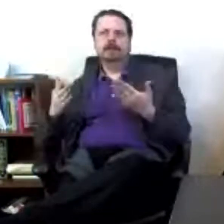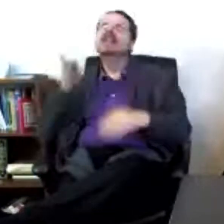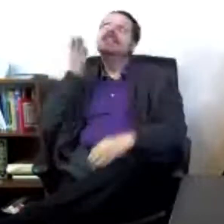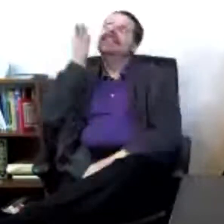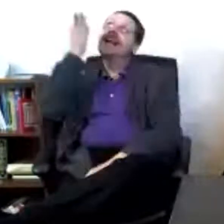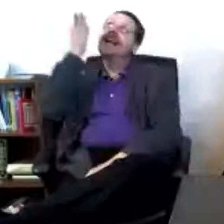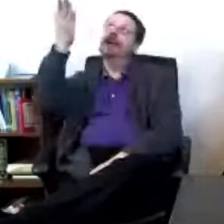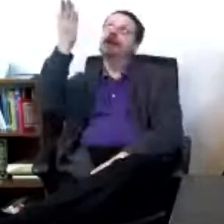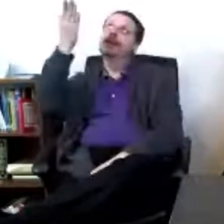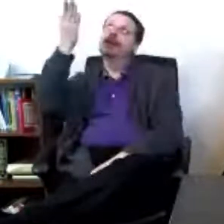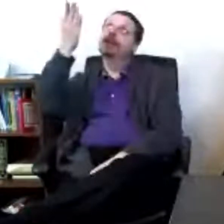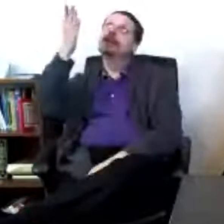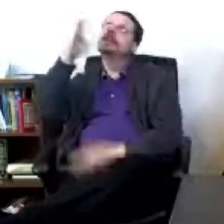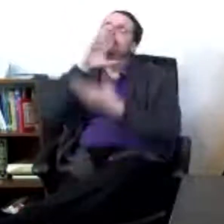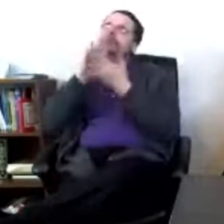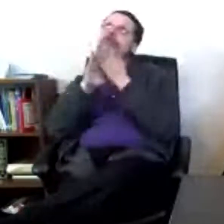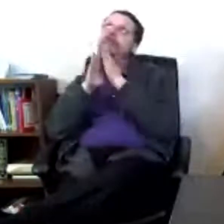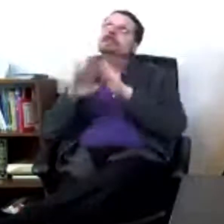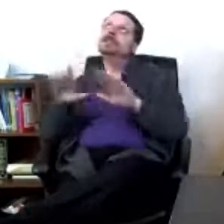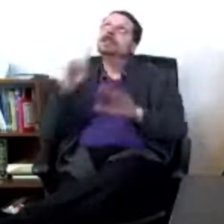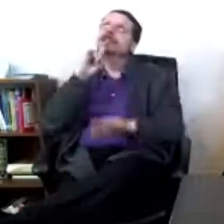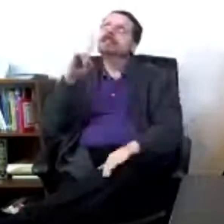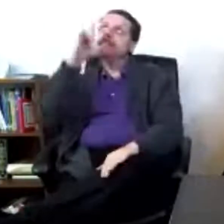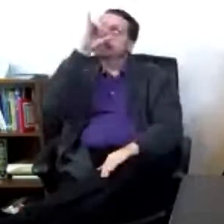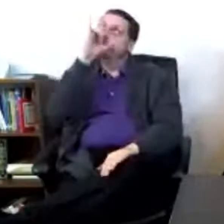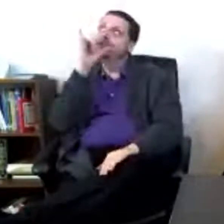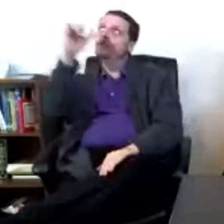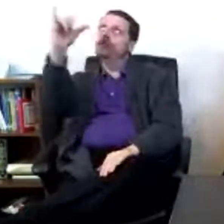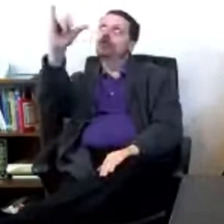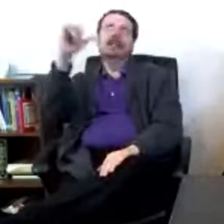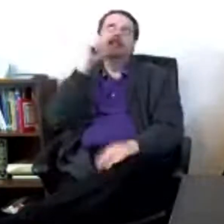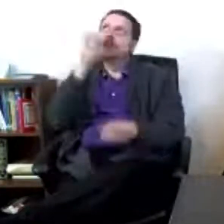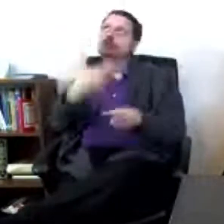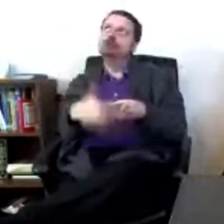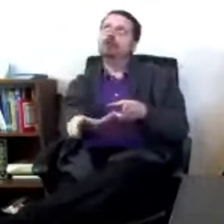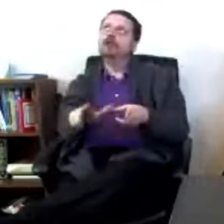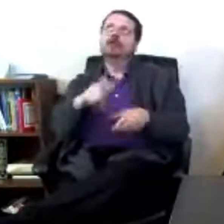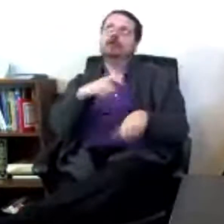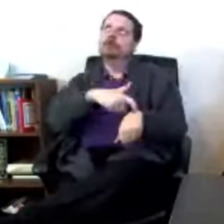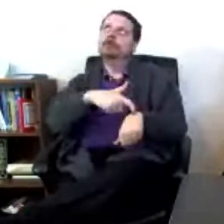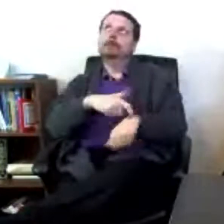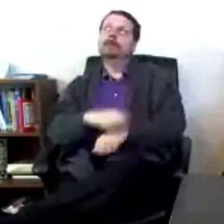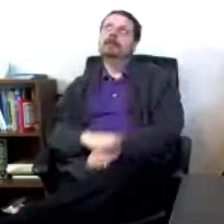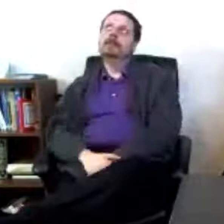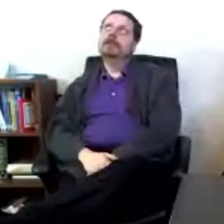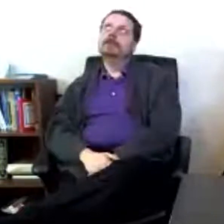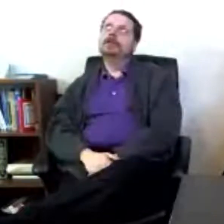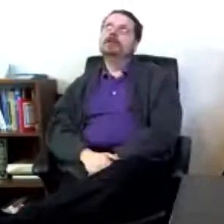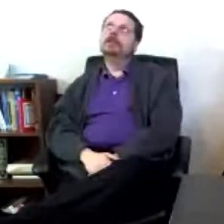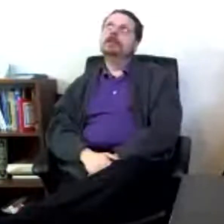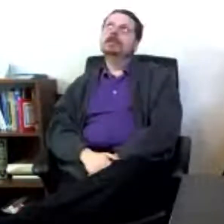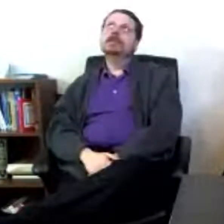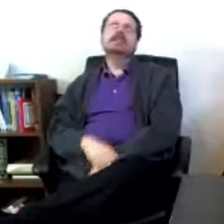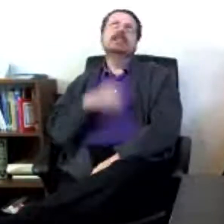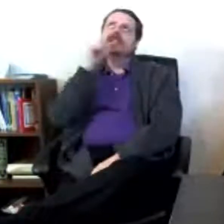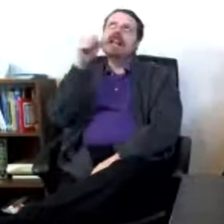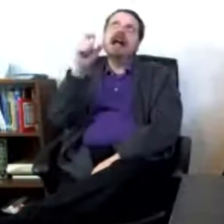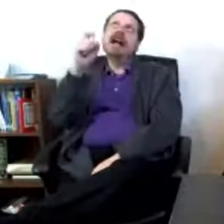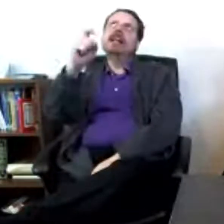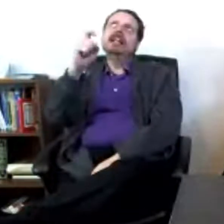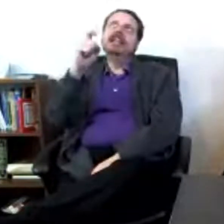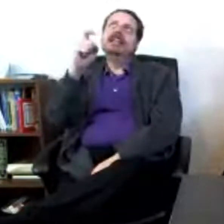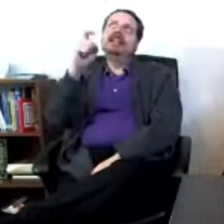There, peace is for eternity. It is not a short-term peace. And it is not a gift of a